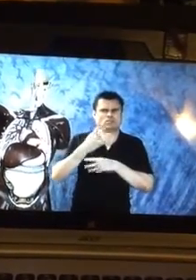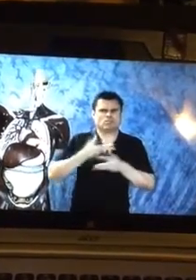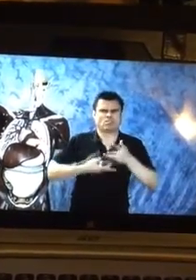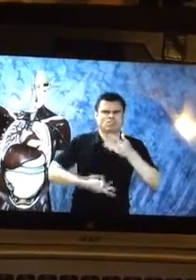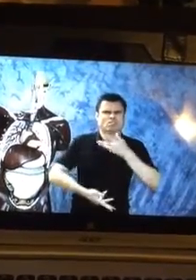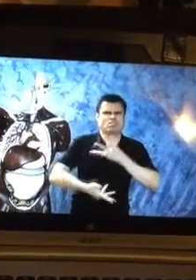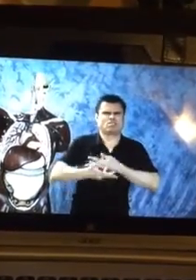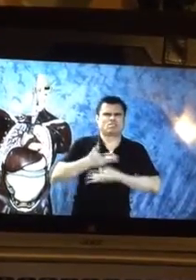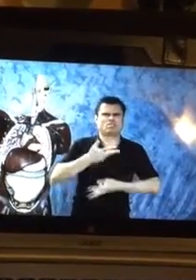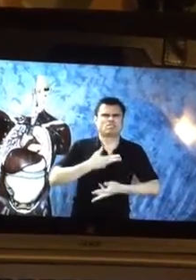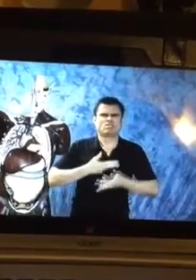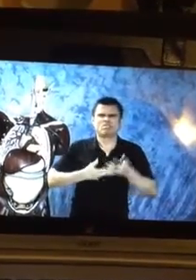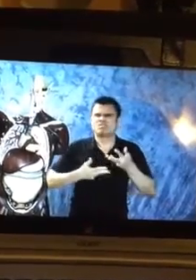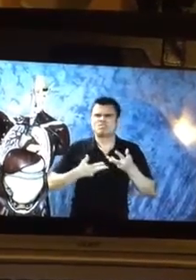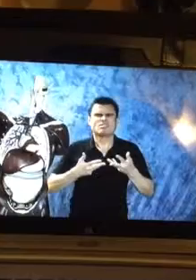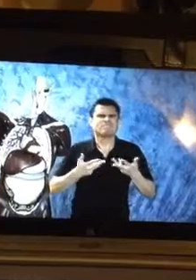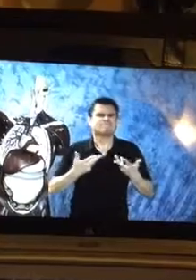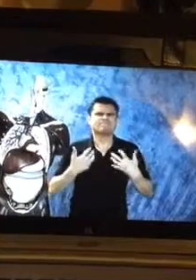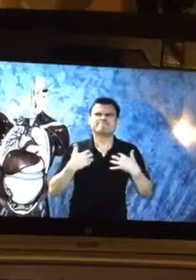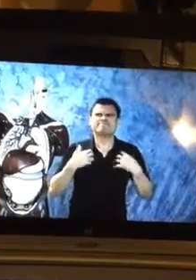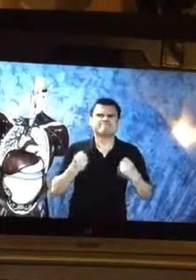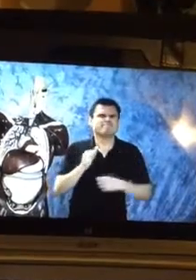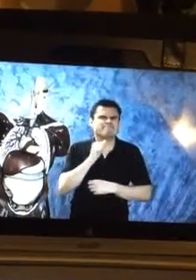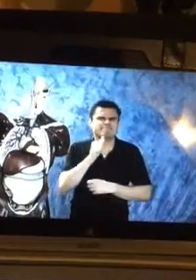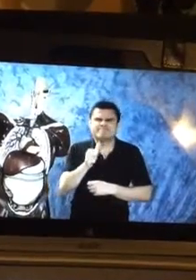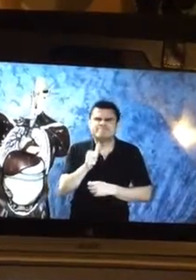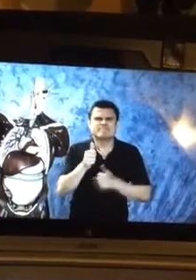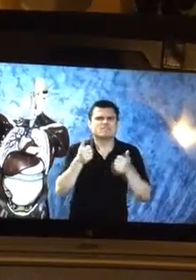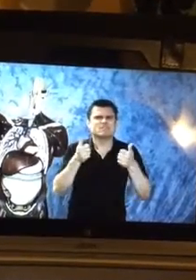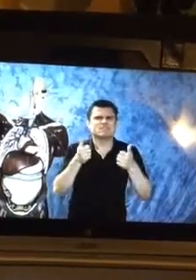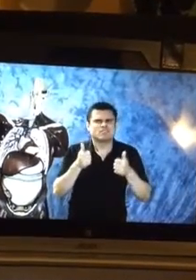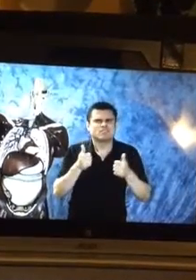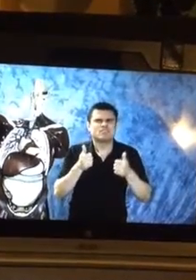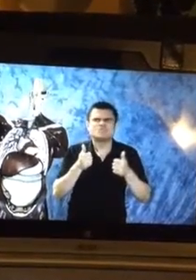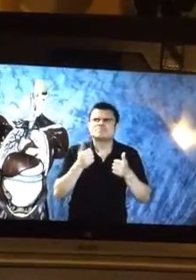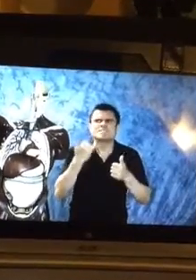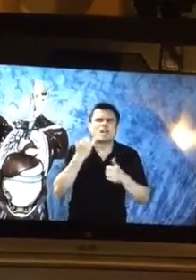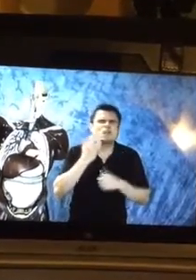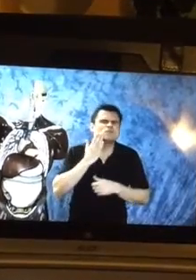the carbon dioxide will build up and build up. And it's not healthy, it's not good.